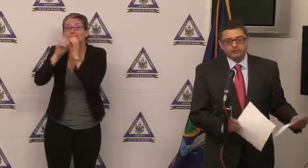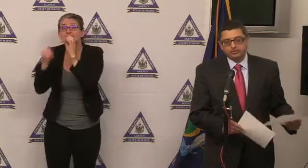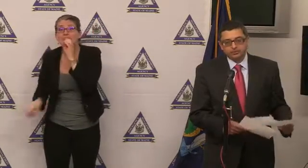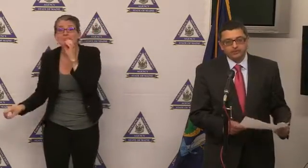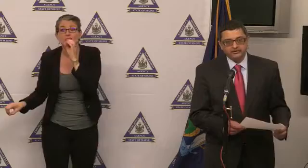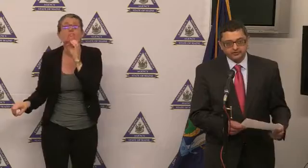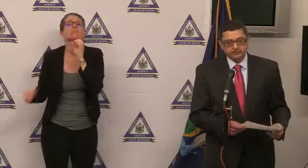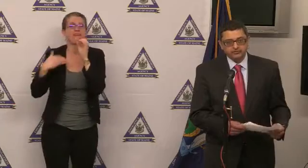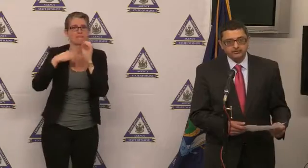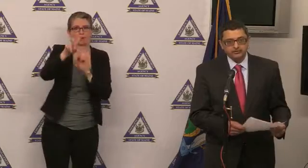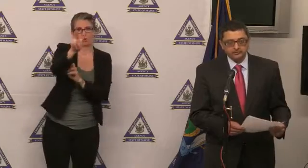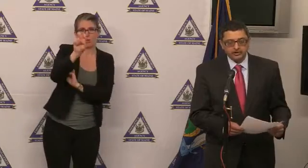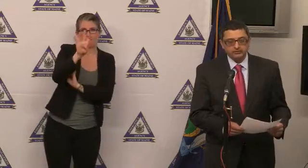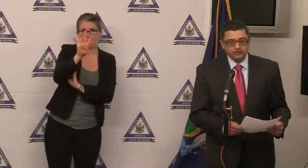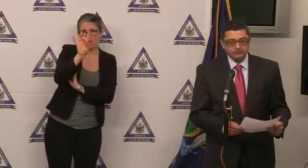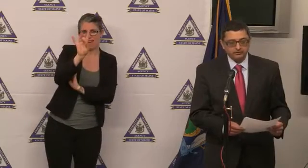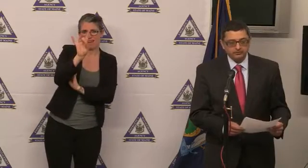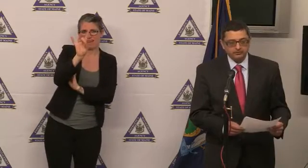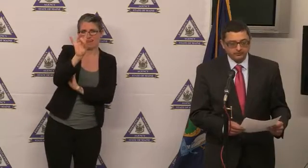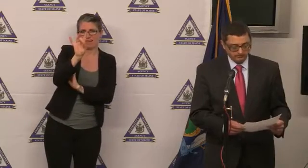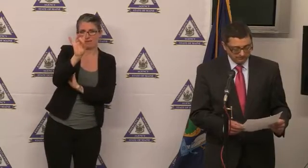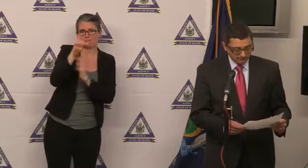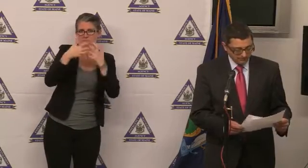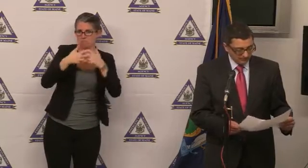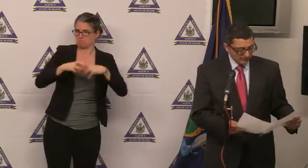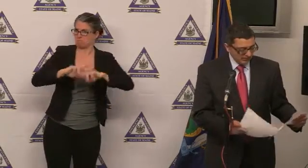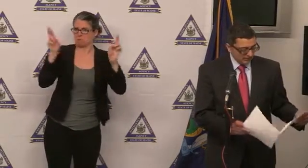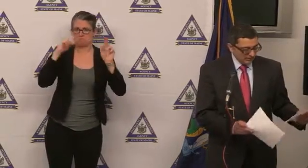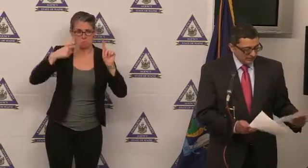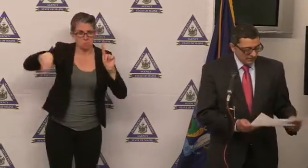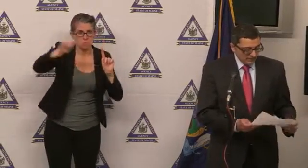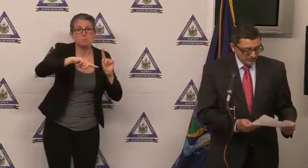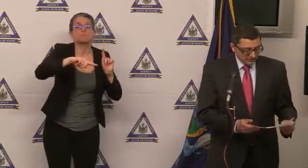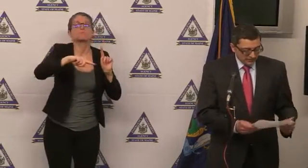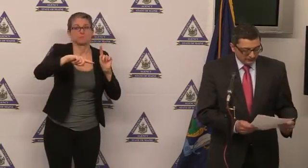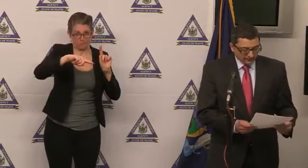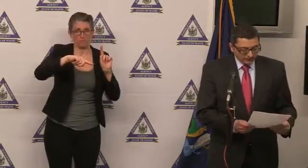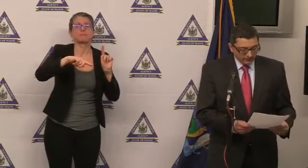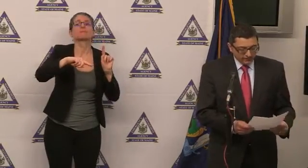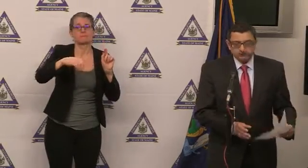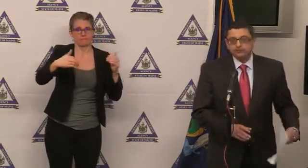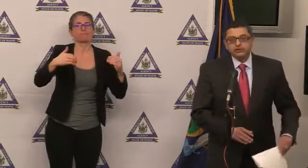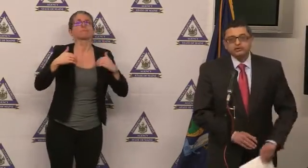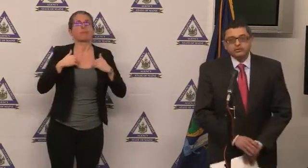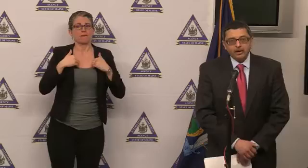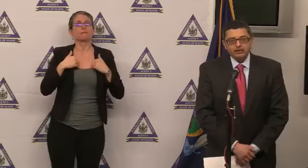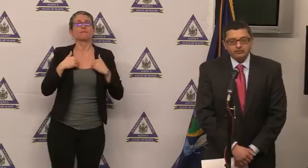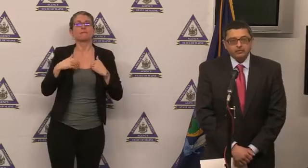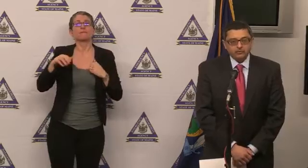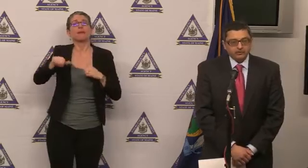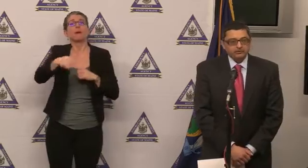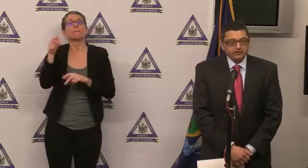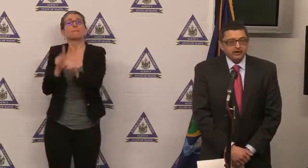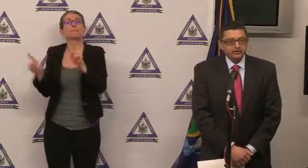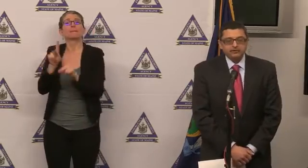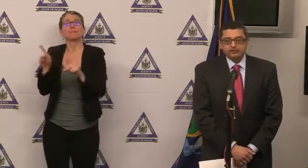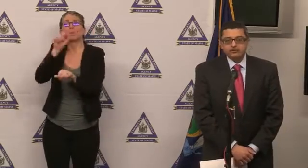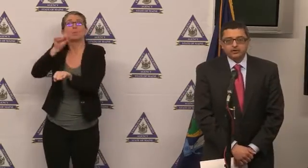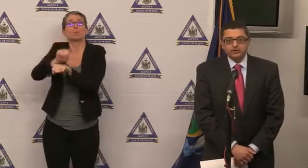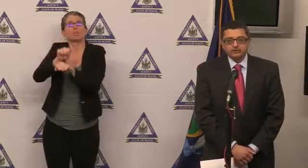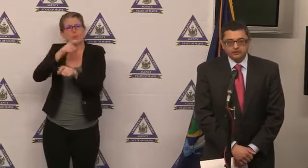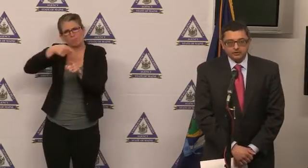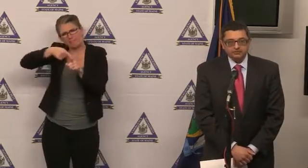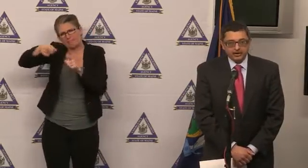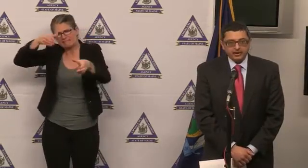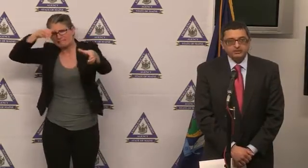84 respiratory technicians who stand ready to assist. As I close, I'd just like to remind everyone once again that these